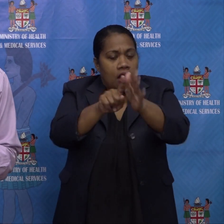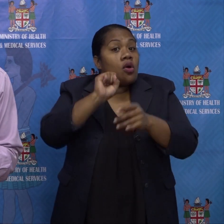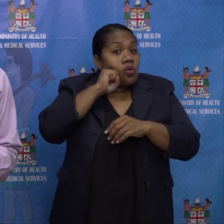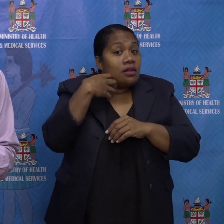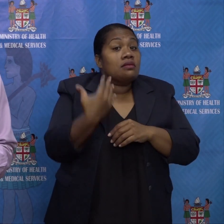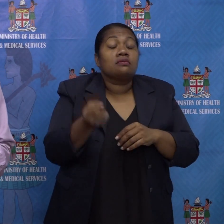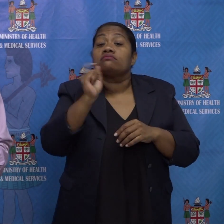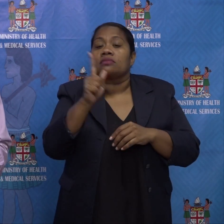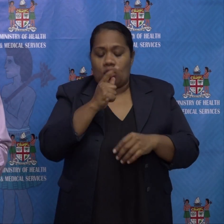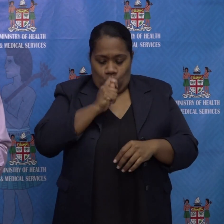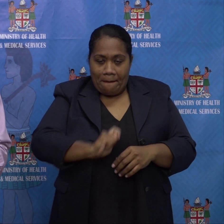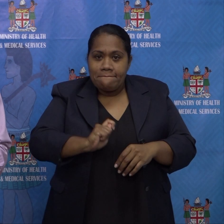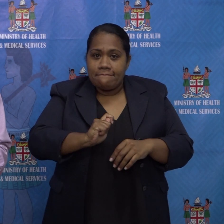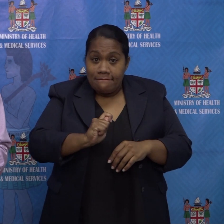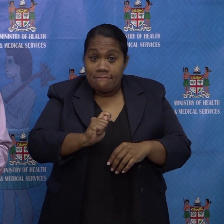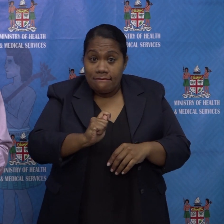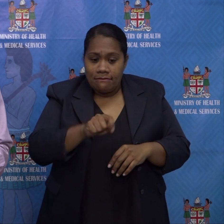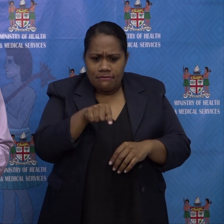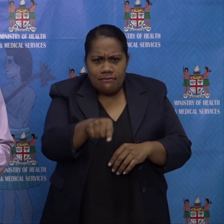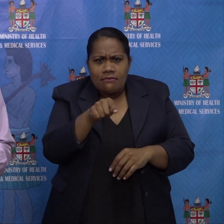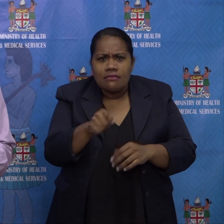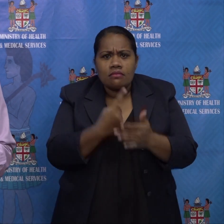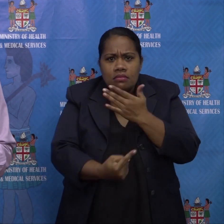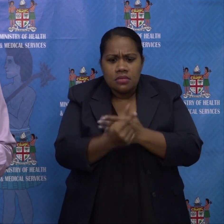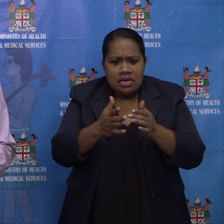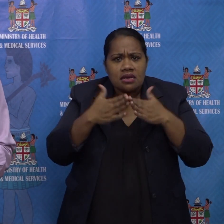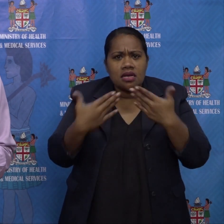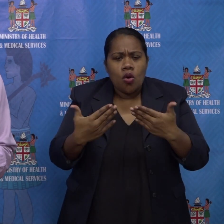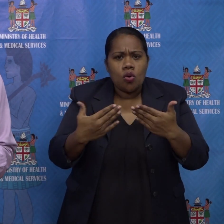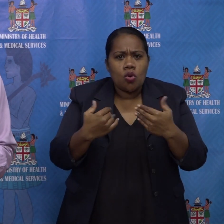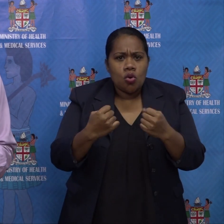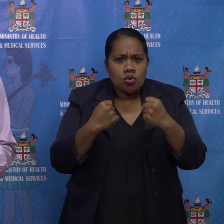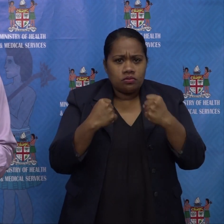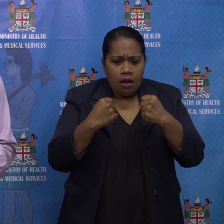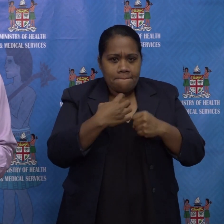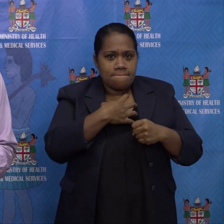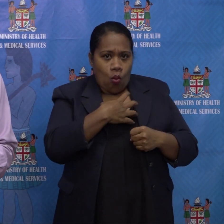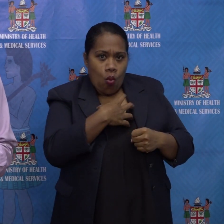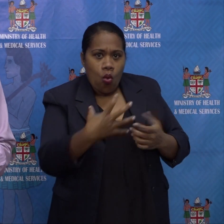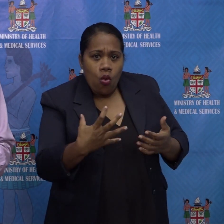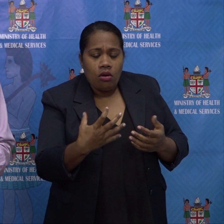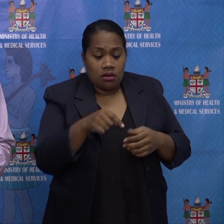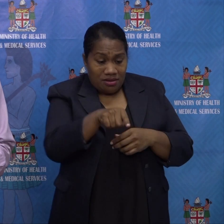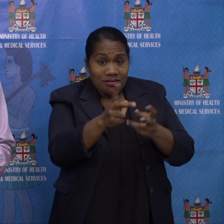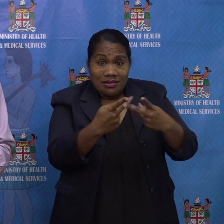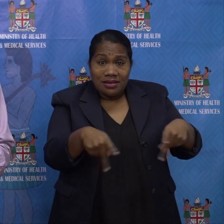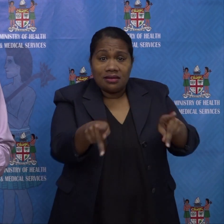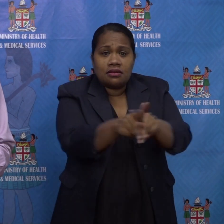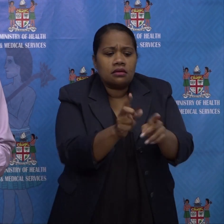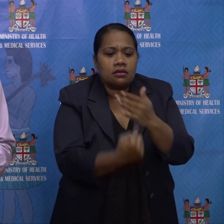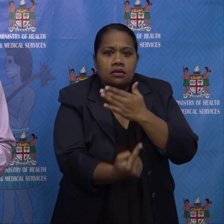The protocols of COVID management across the healthcare network are being strengthened further, so that these facilities can